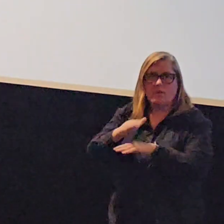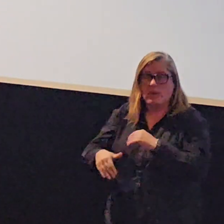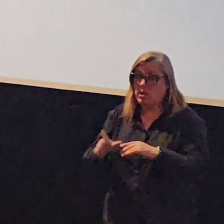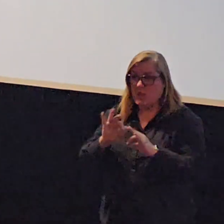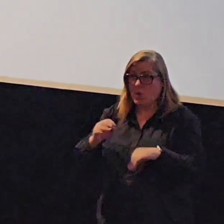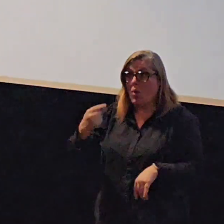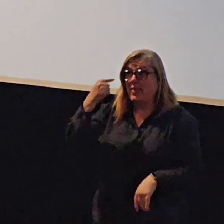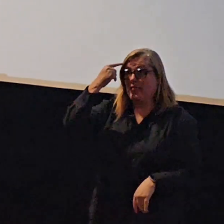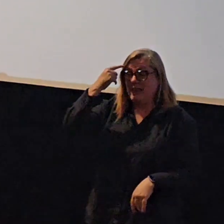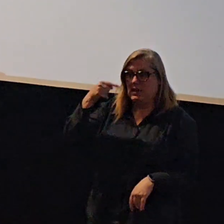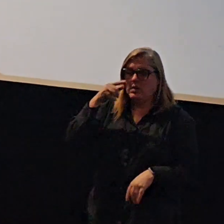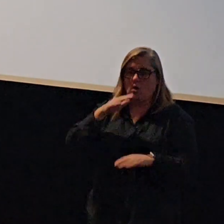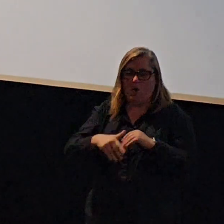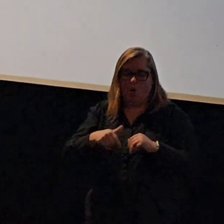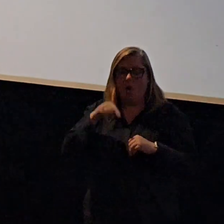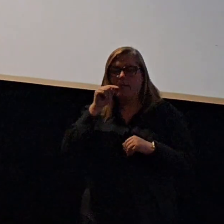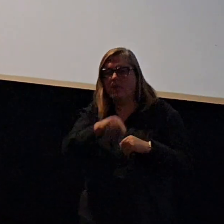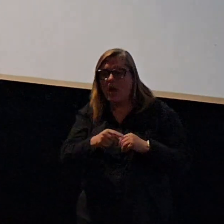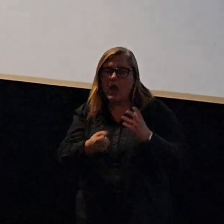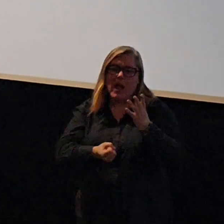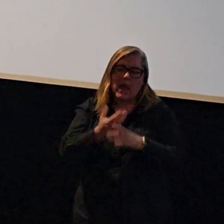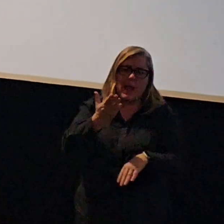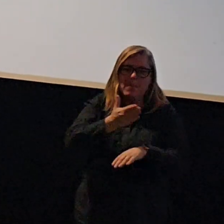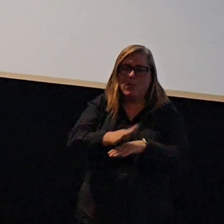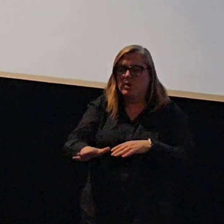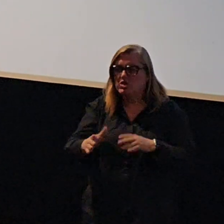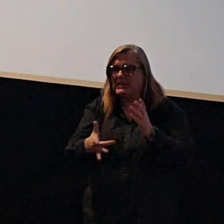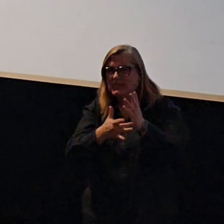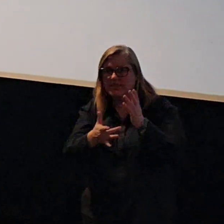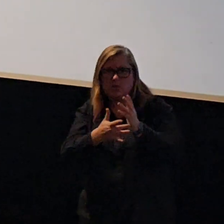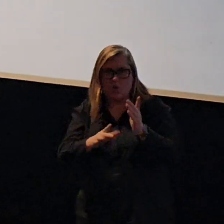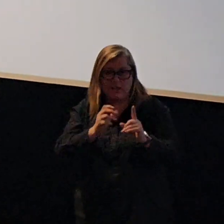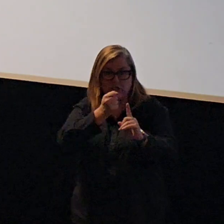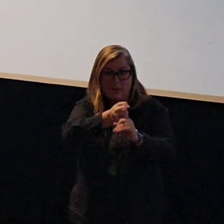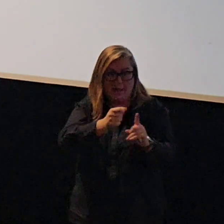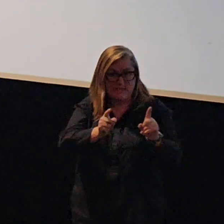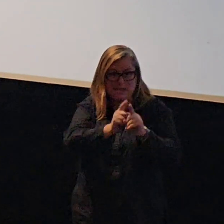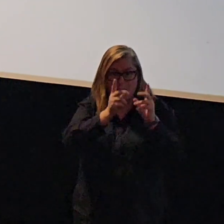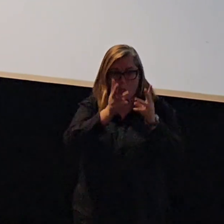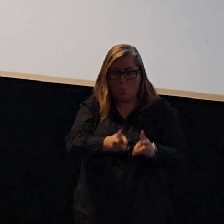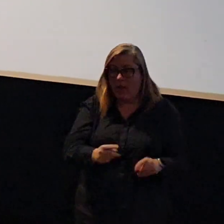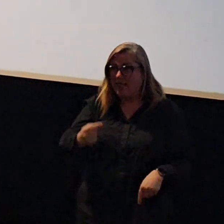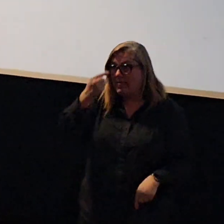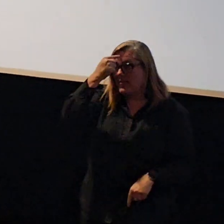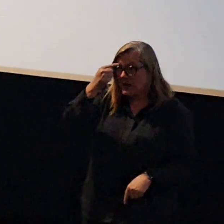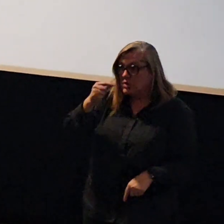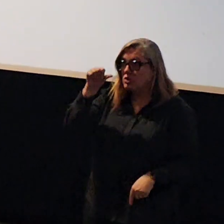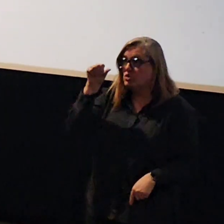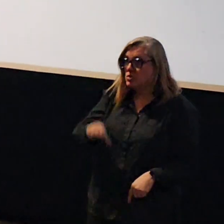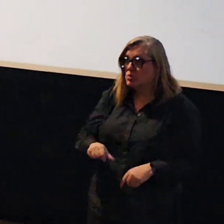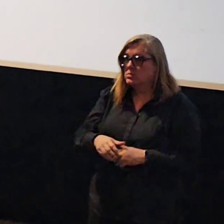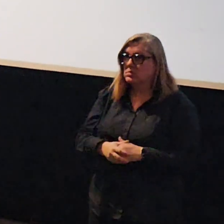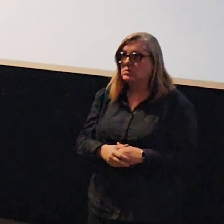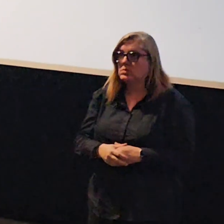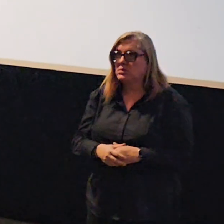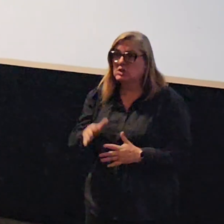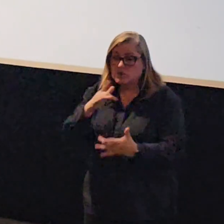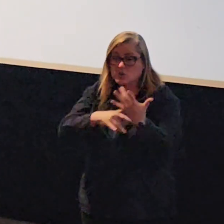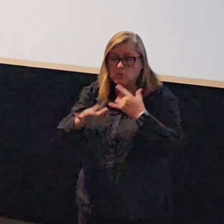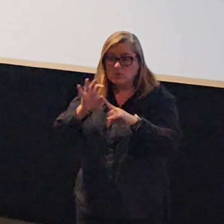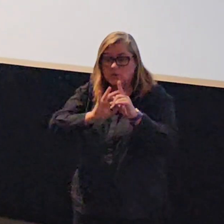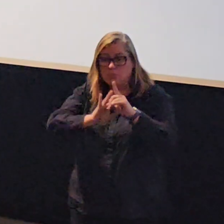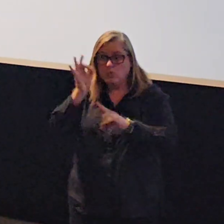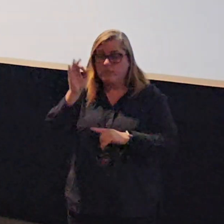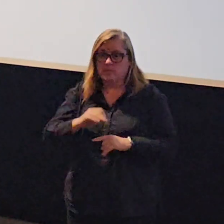emerging technologies don't have the so-called impact that they're meant to have. Why doesn't tech for good make society better? it doesn't